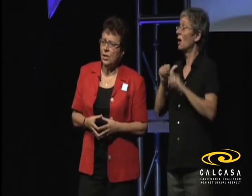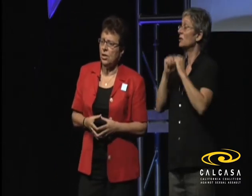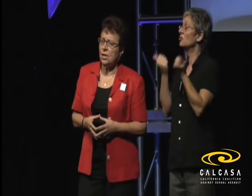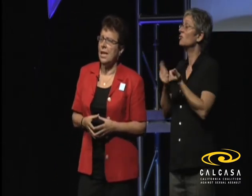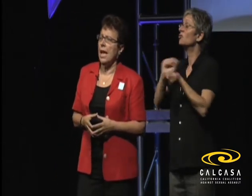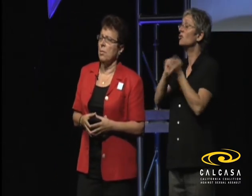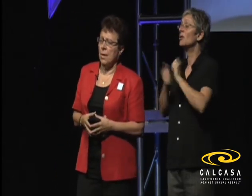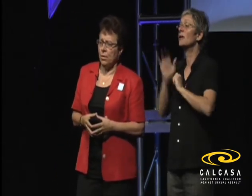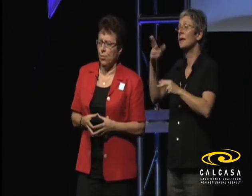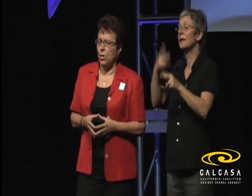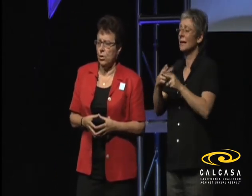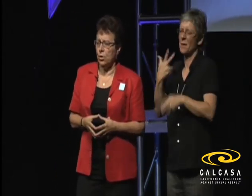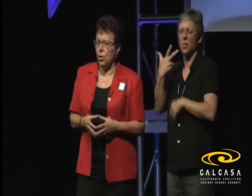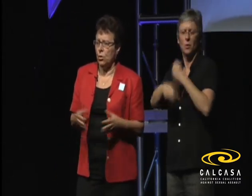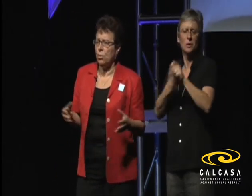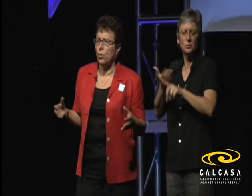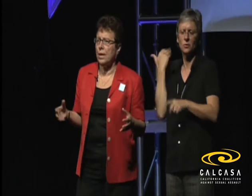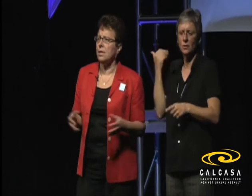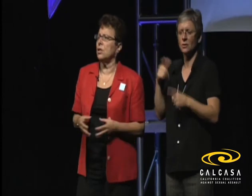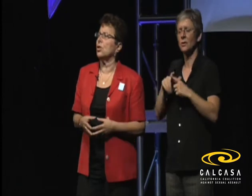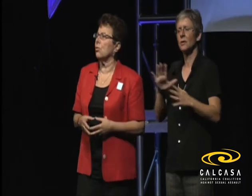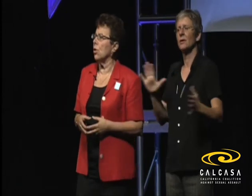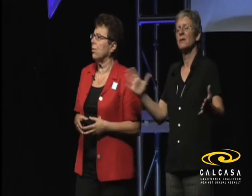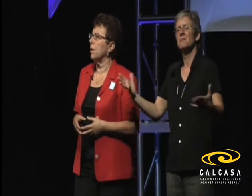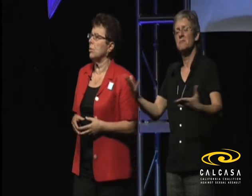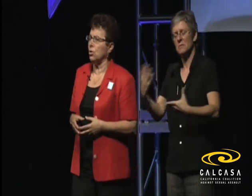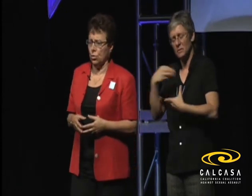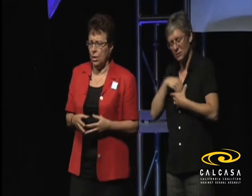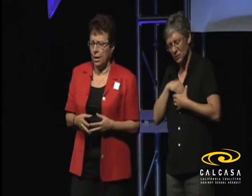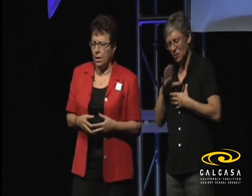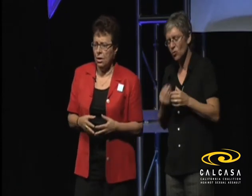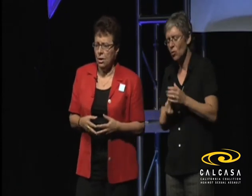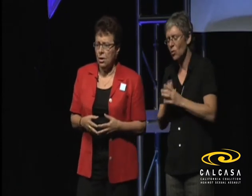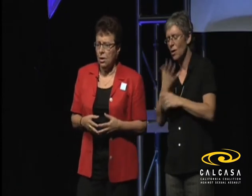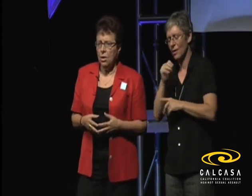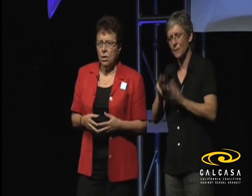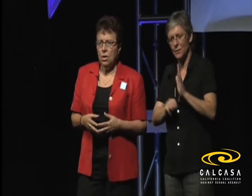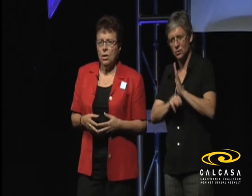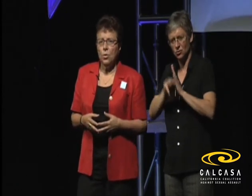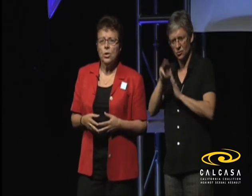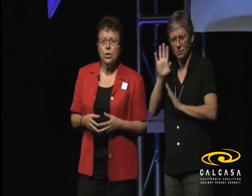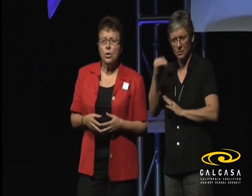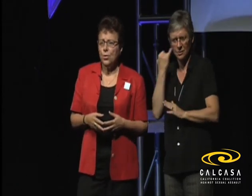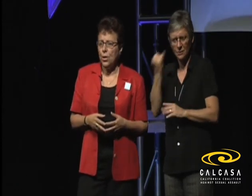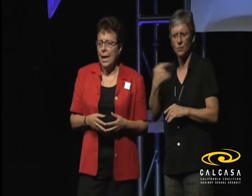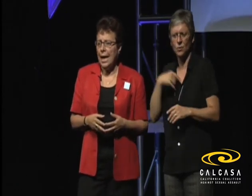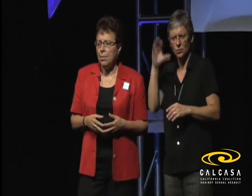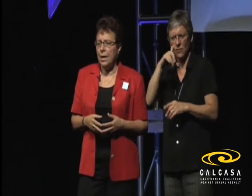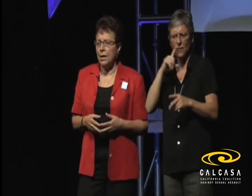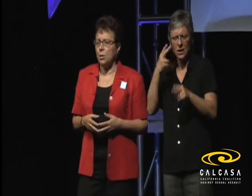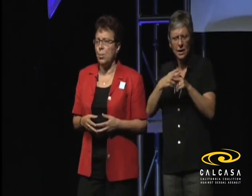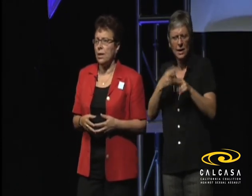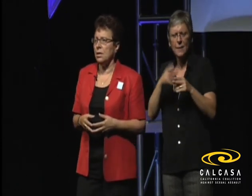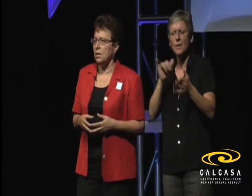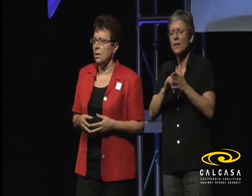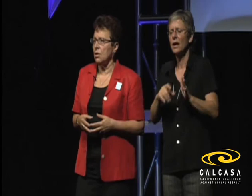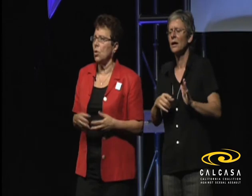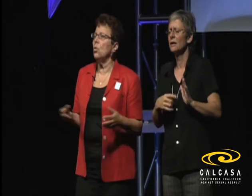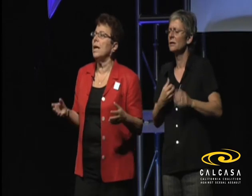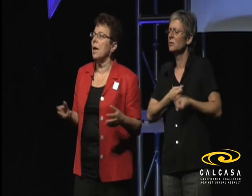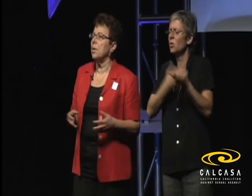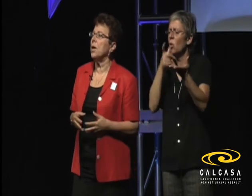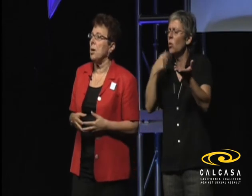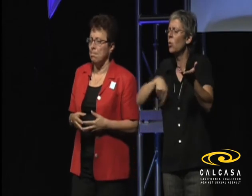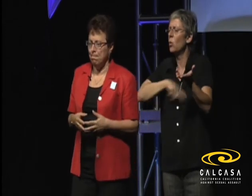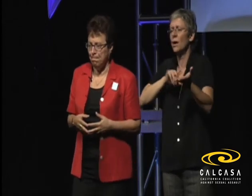agency changed its name about 3 years ago to embrace its growth and maturity. We searched for a name that expressed